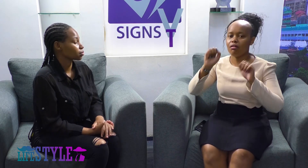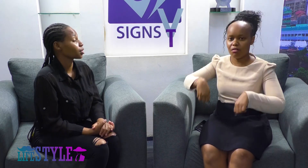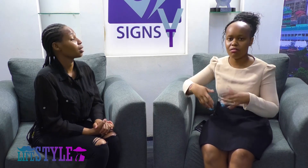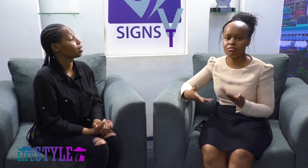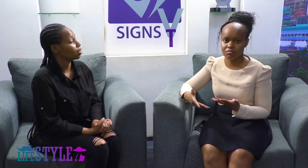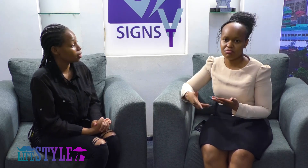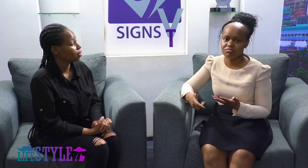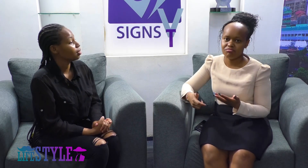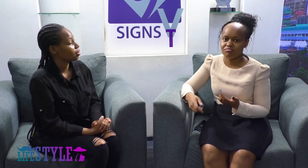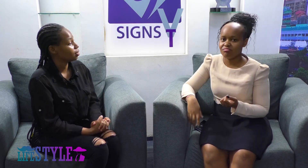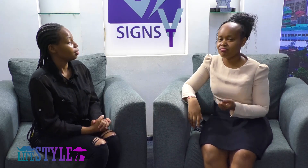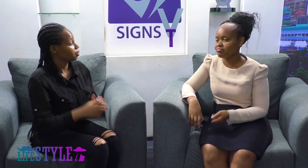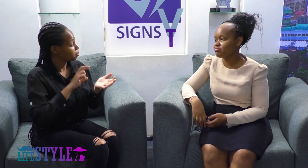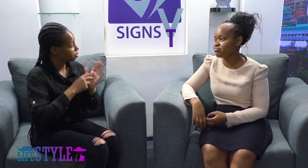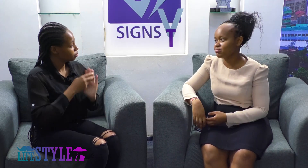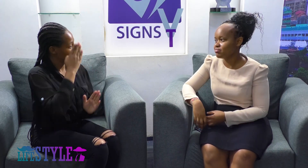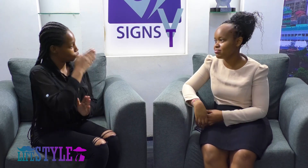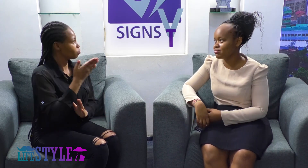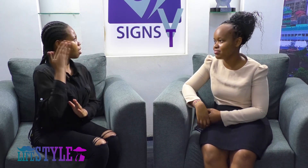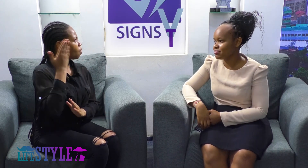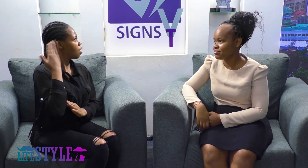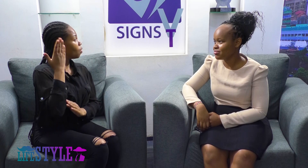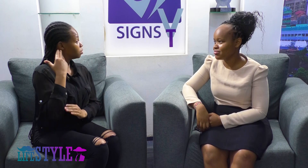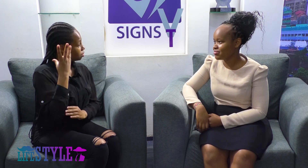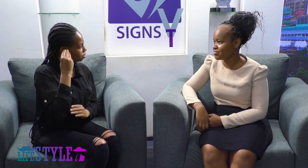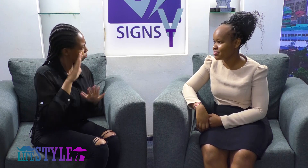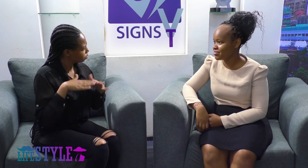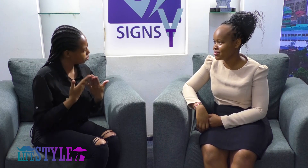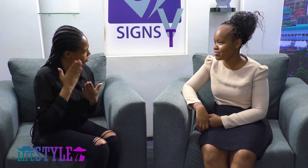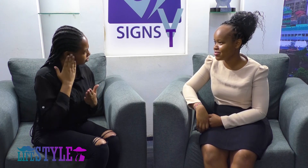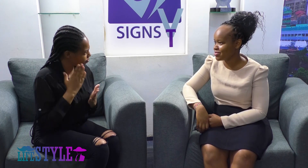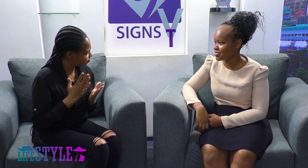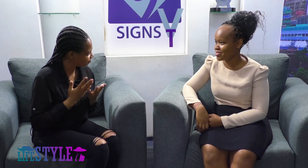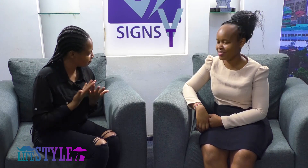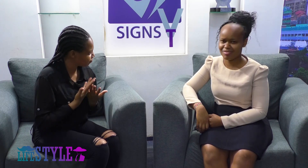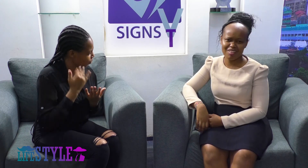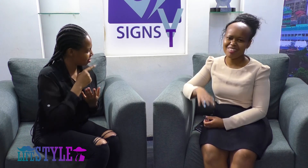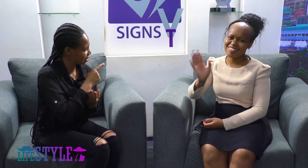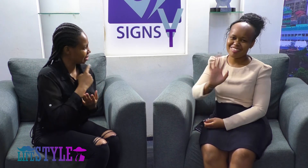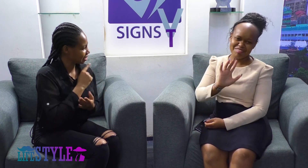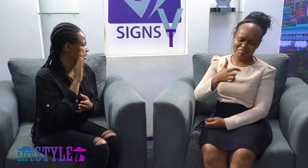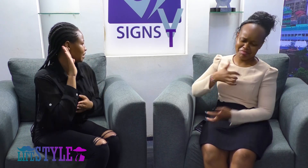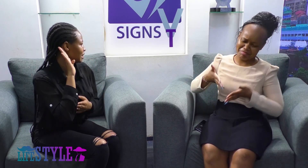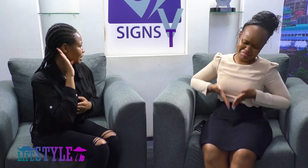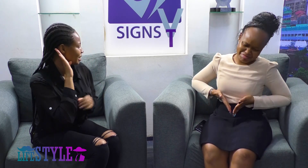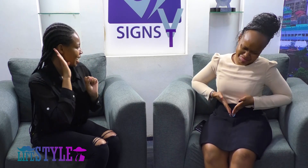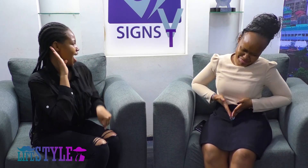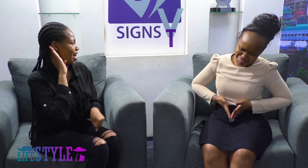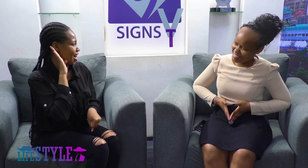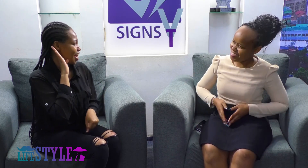wave. But if a motor car hoots at me, I'll get to hear the sounds. So were